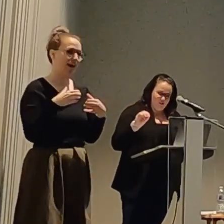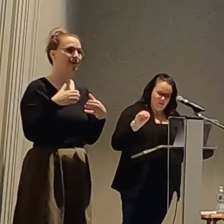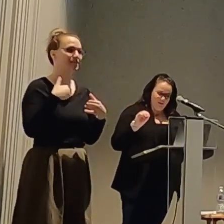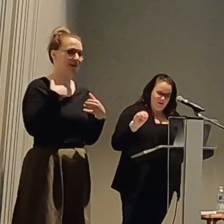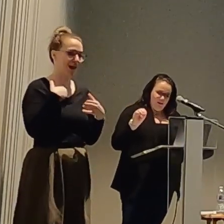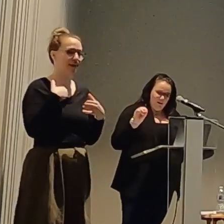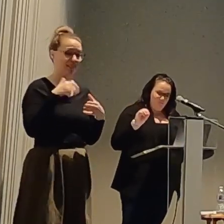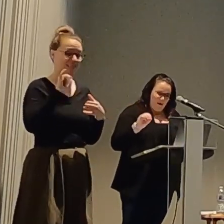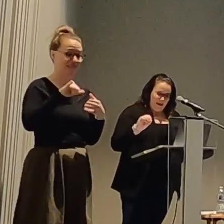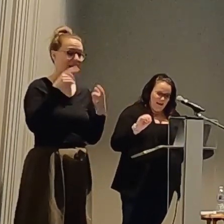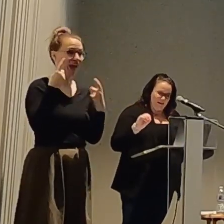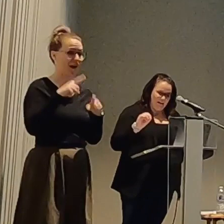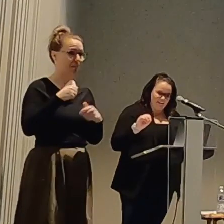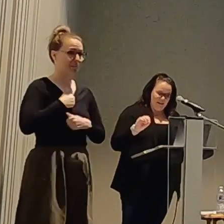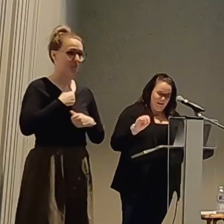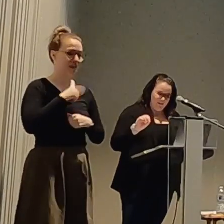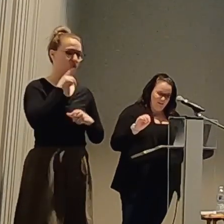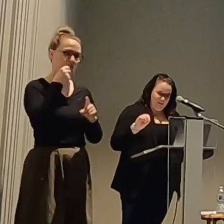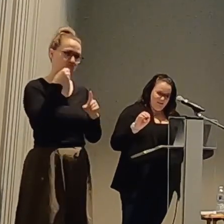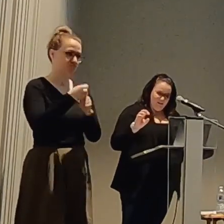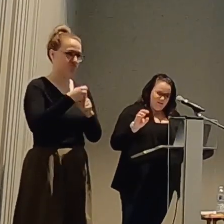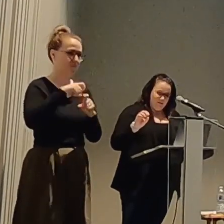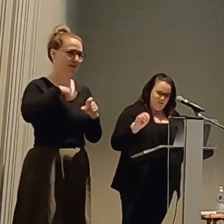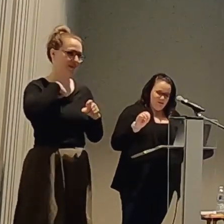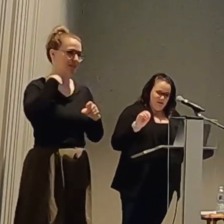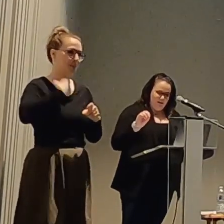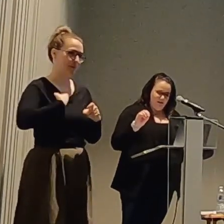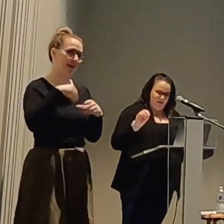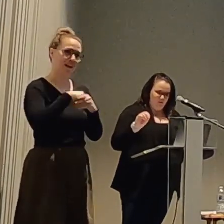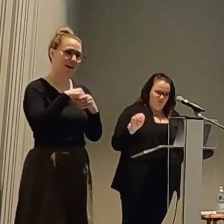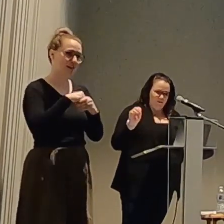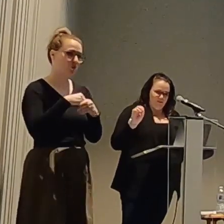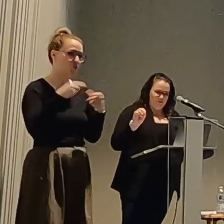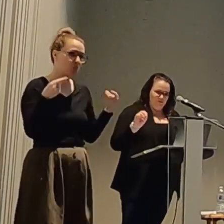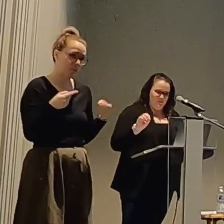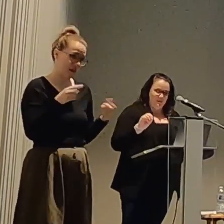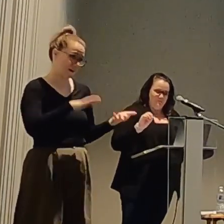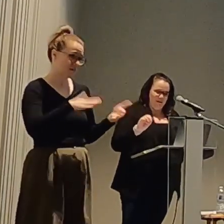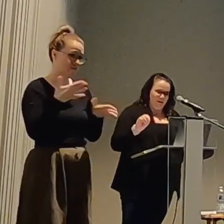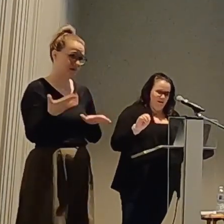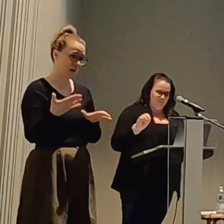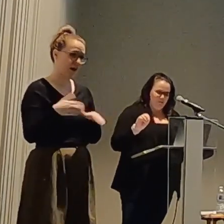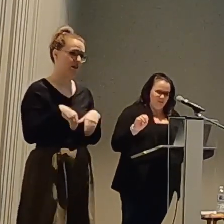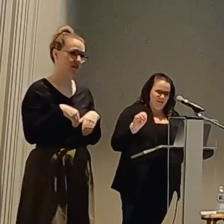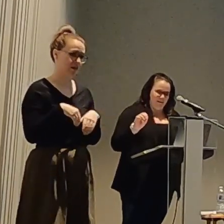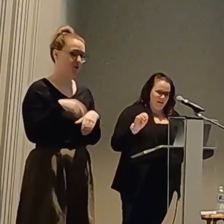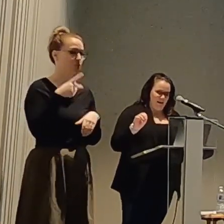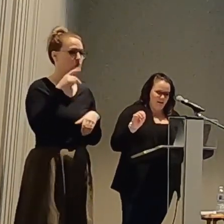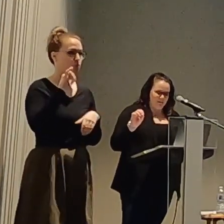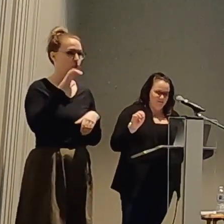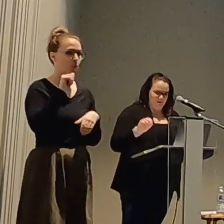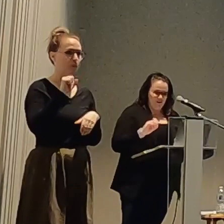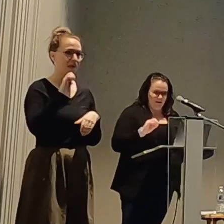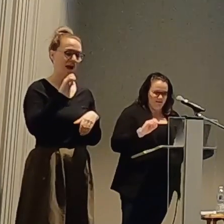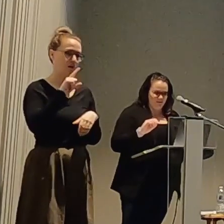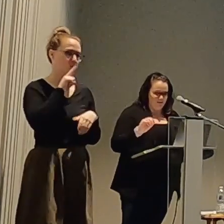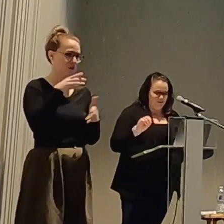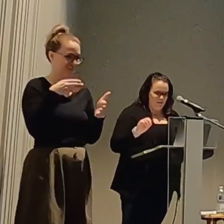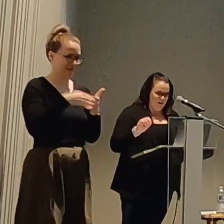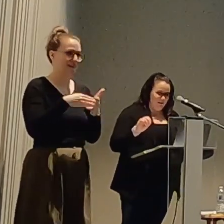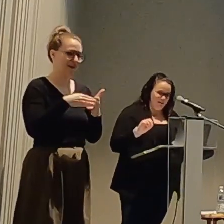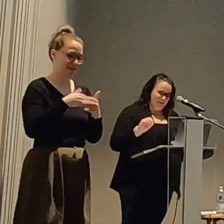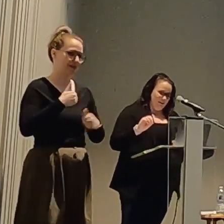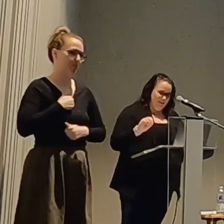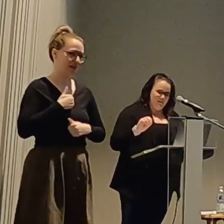the ocean of pain and death. So his abhorrence to the military caste, which has